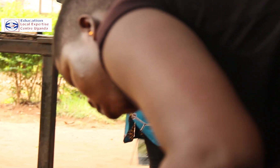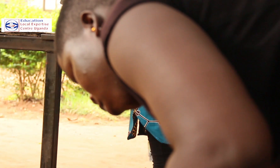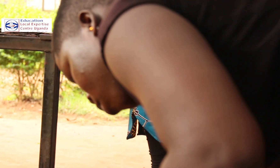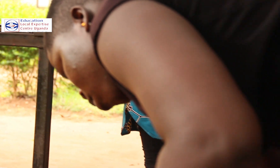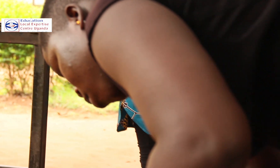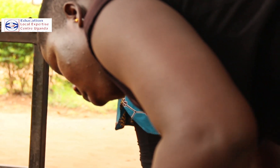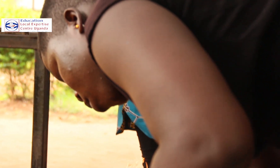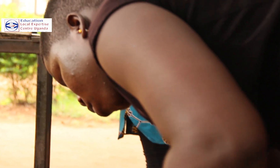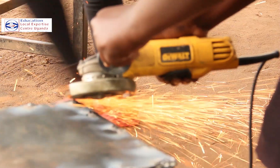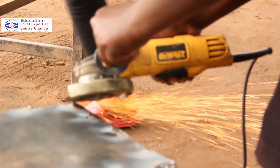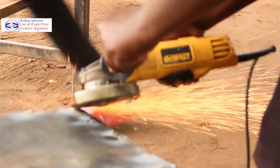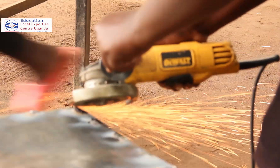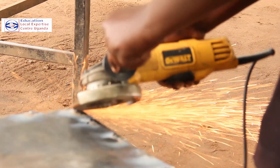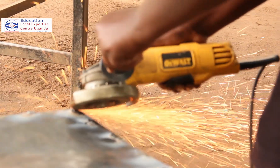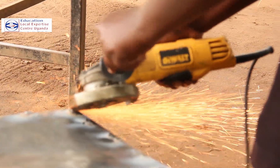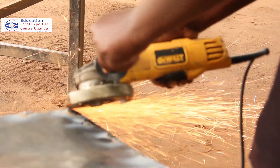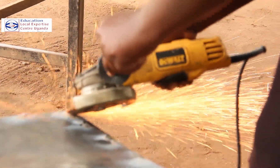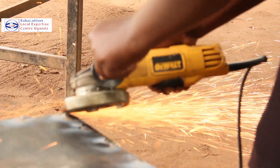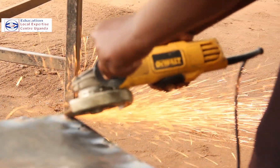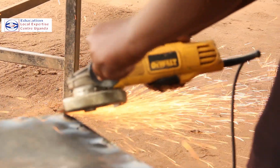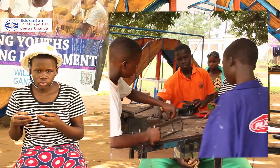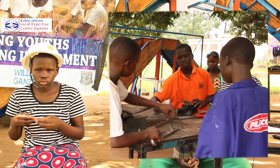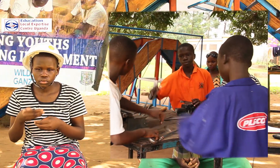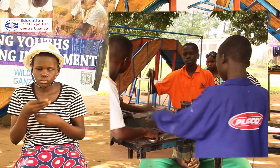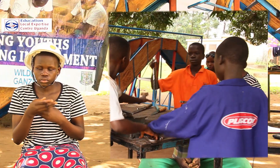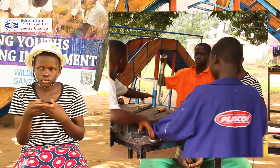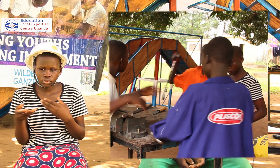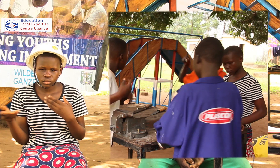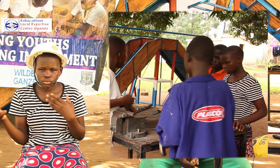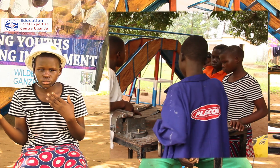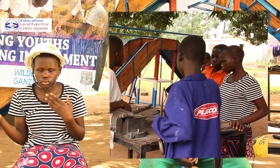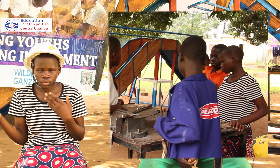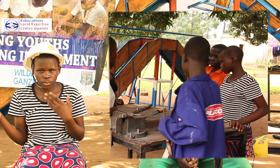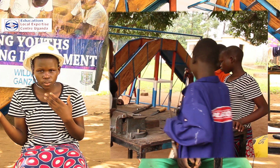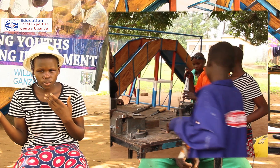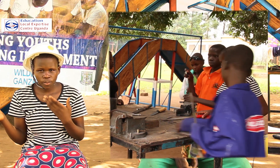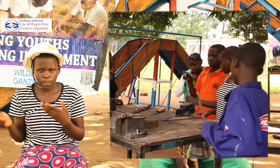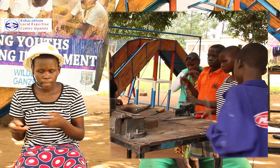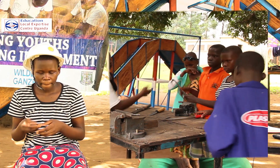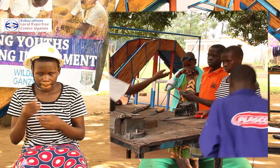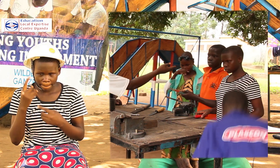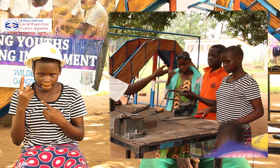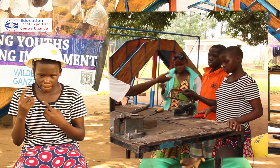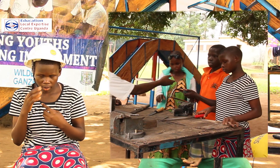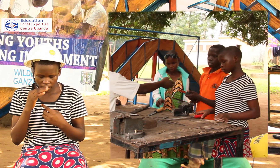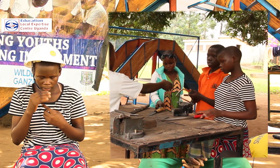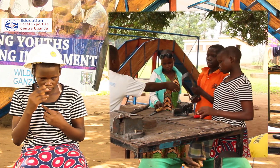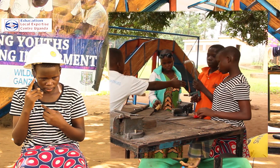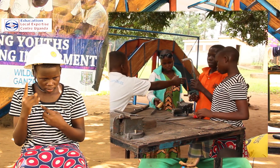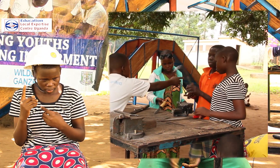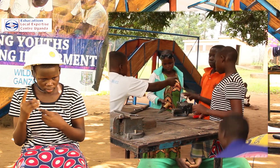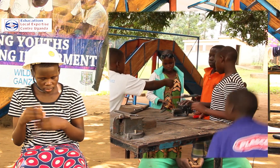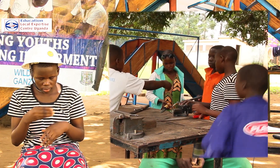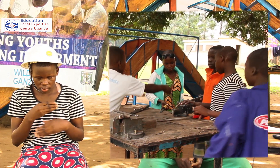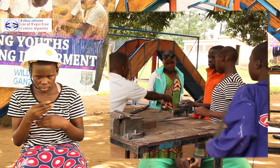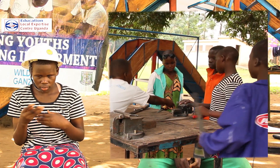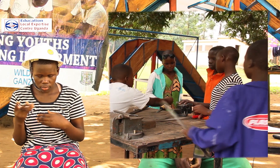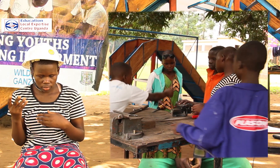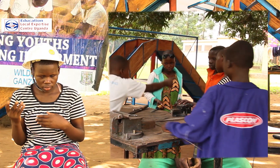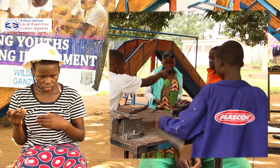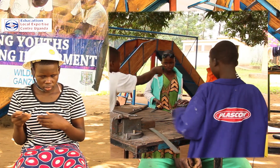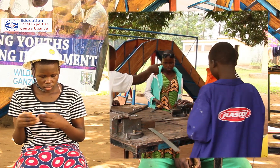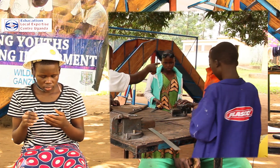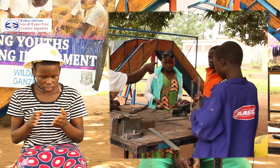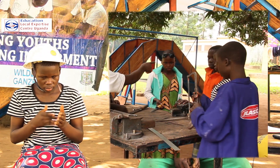Surely they were active. Like those bubu there. If you tell them once like that, that one they can take it